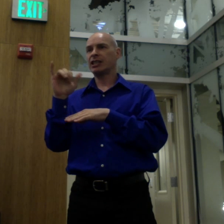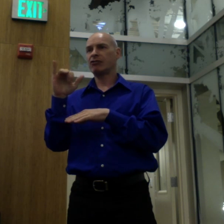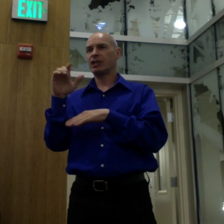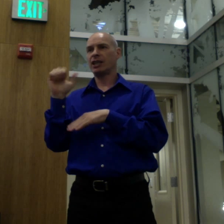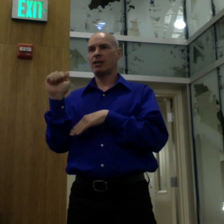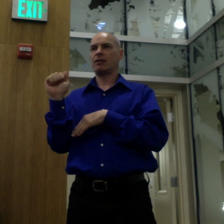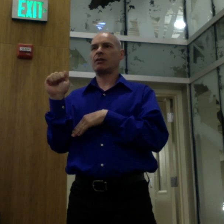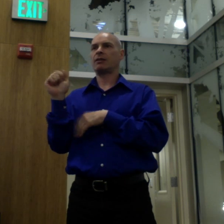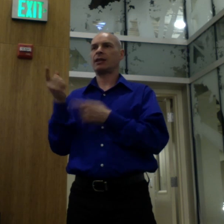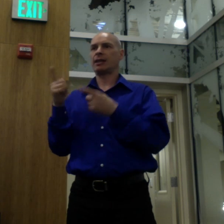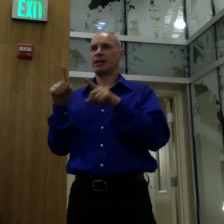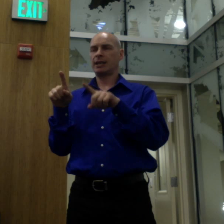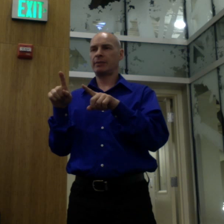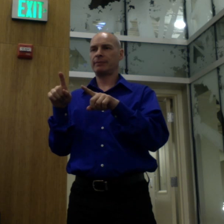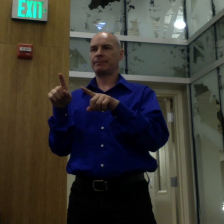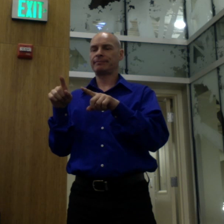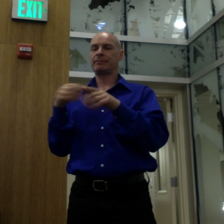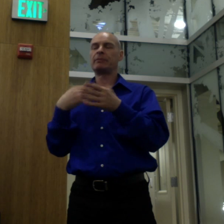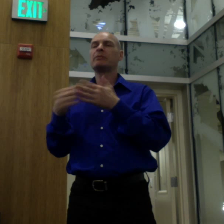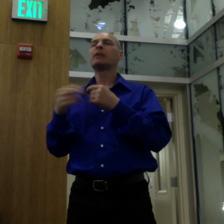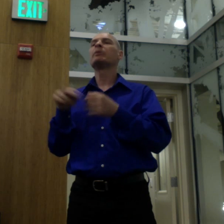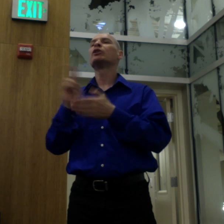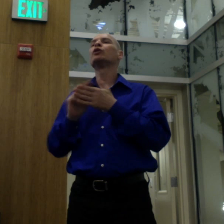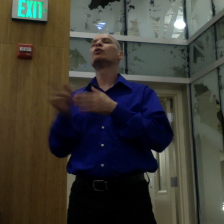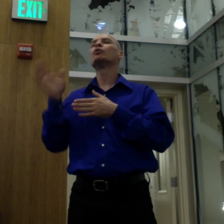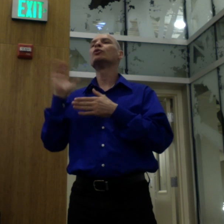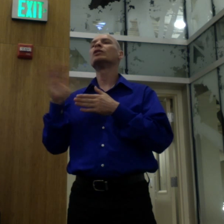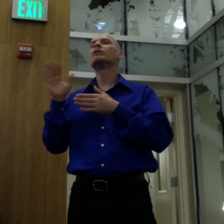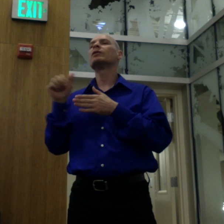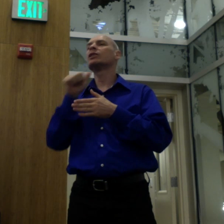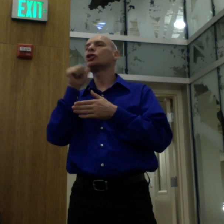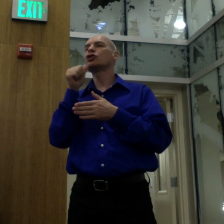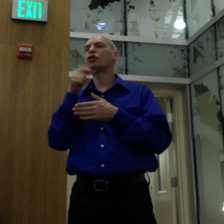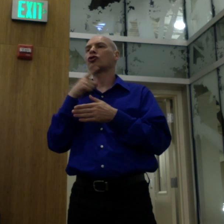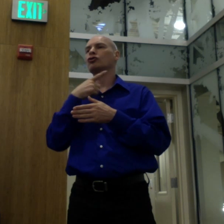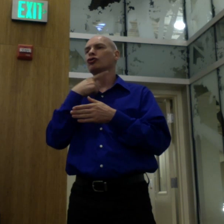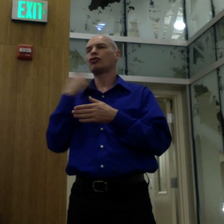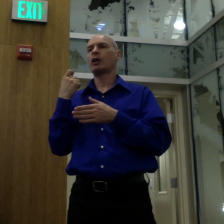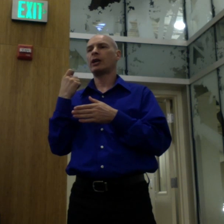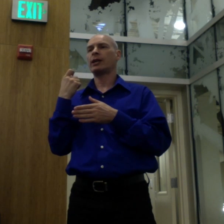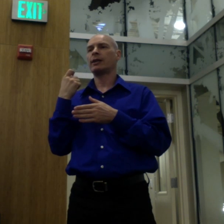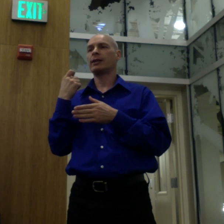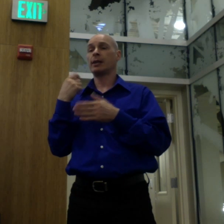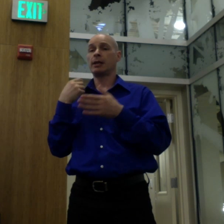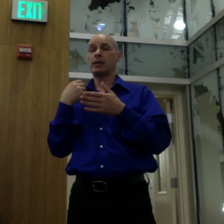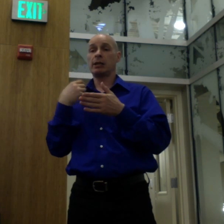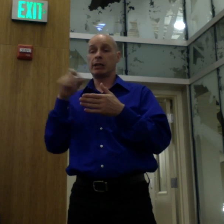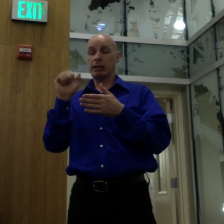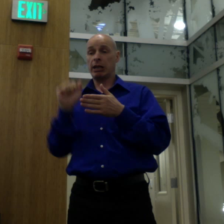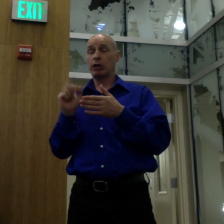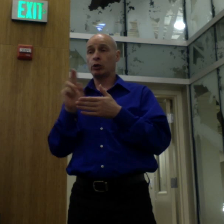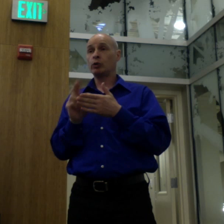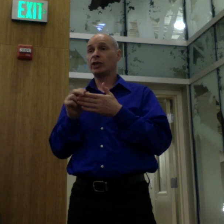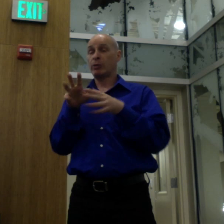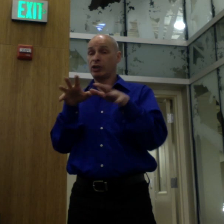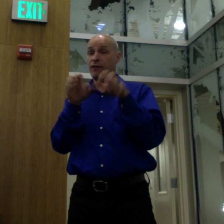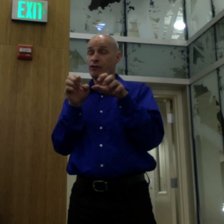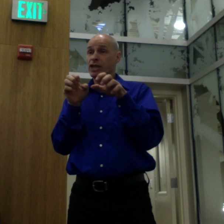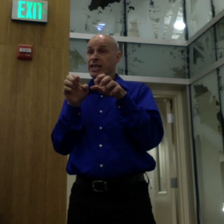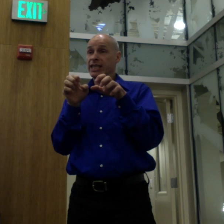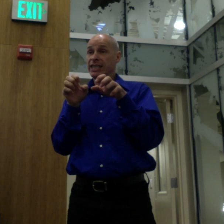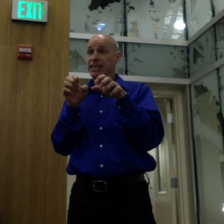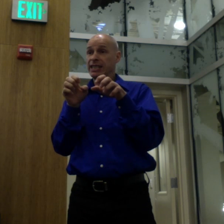Let's say, you've used it and it isn't quite dry yet. Then it may freeze, but it'll thaw when you pull it